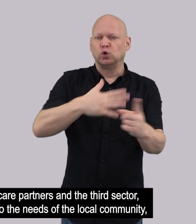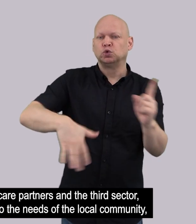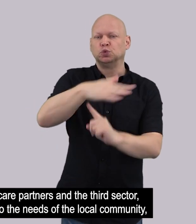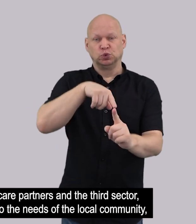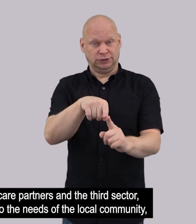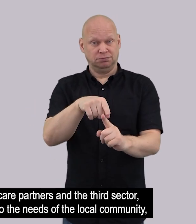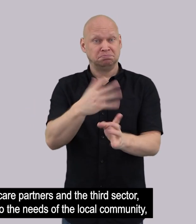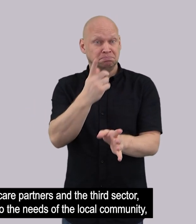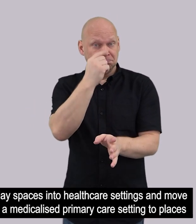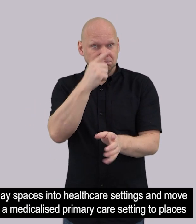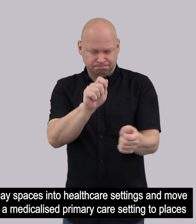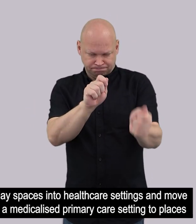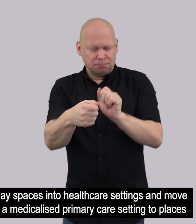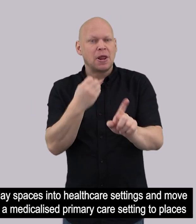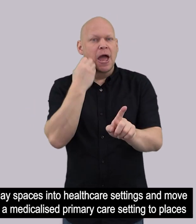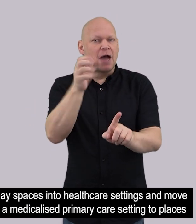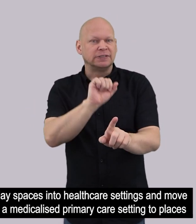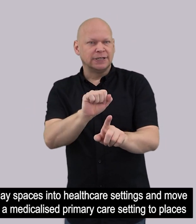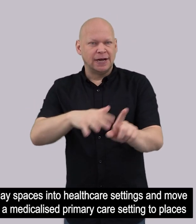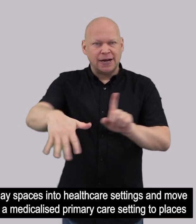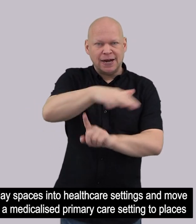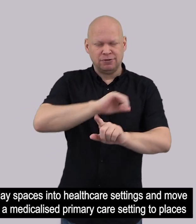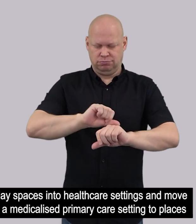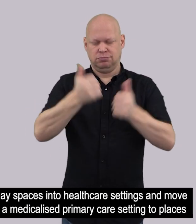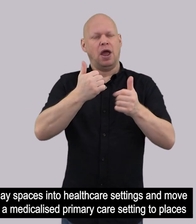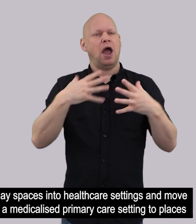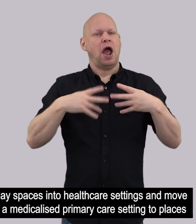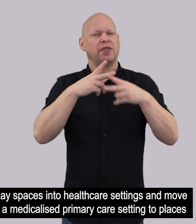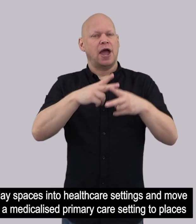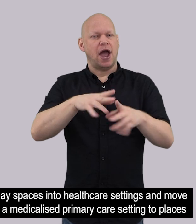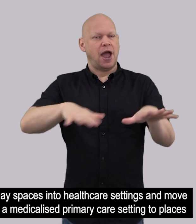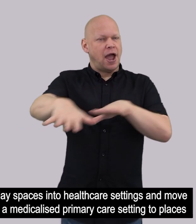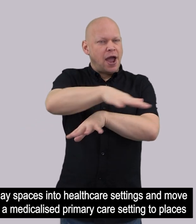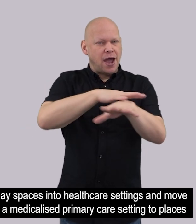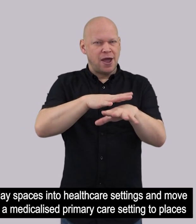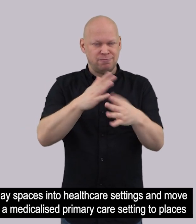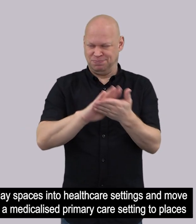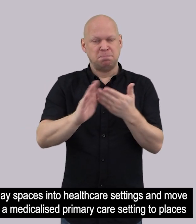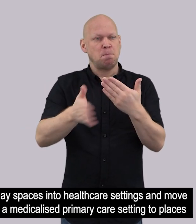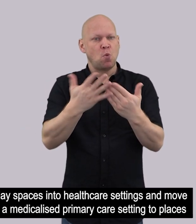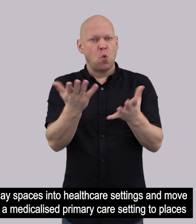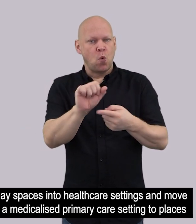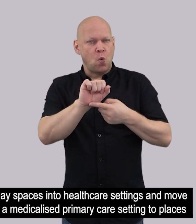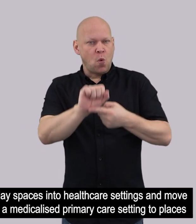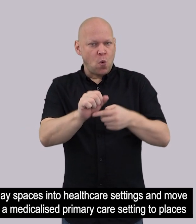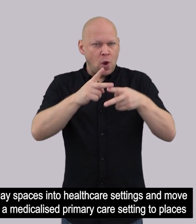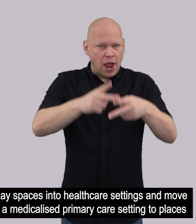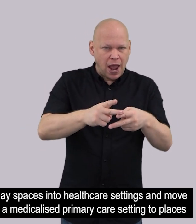local community could transform everyday spaces into healthcare settings and move preventative care from a medicalised primary care